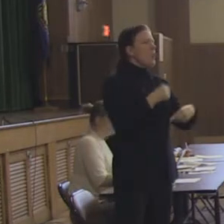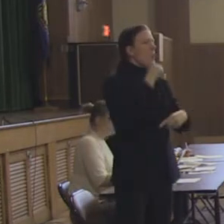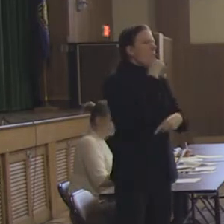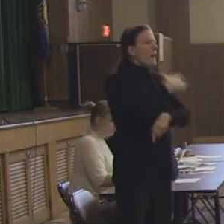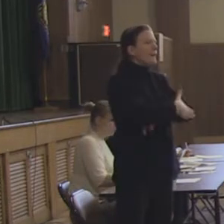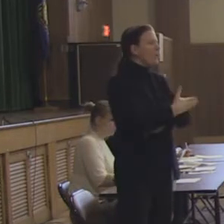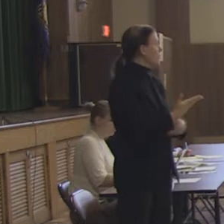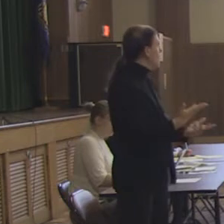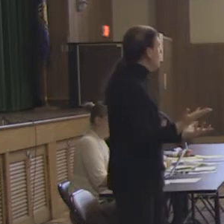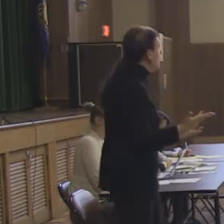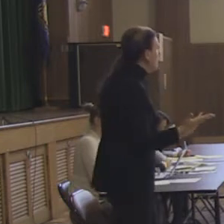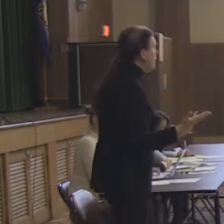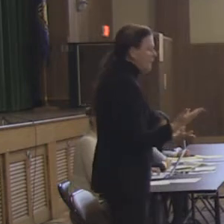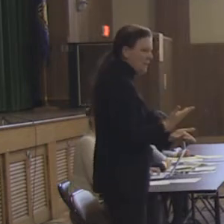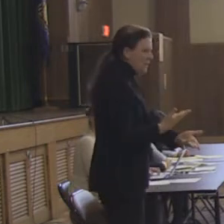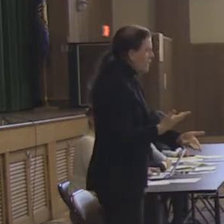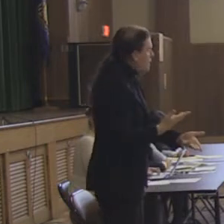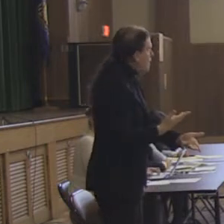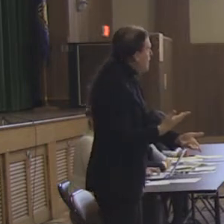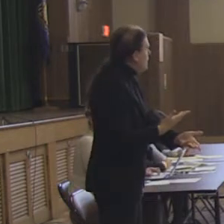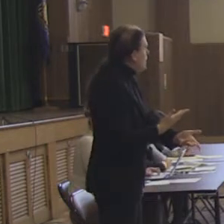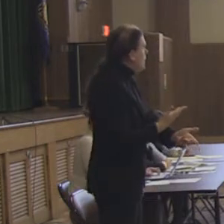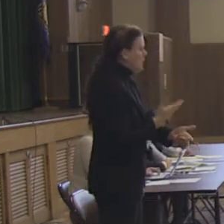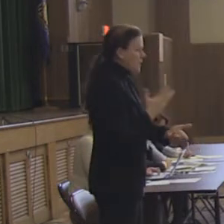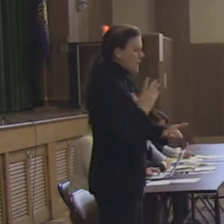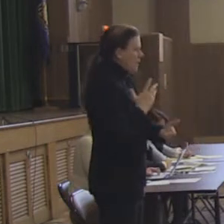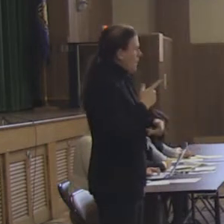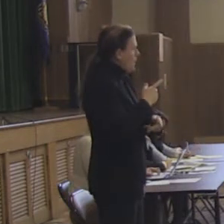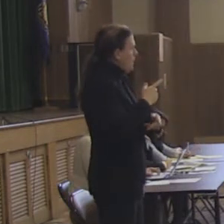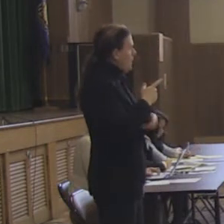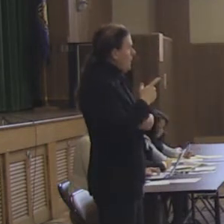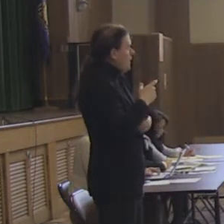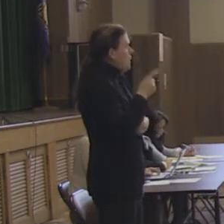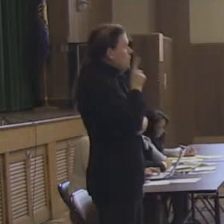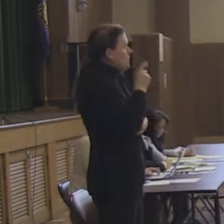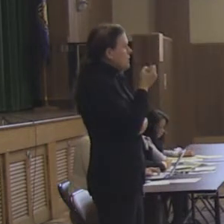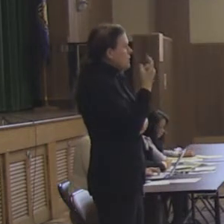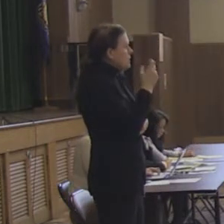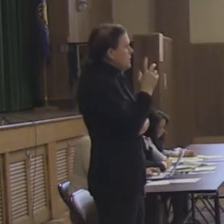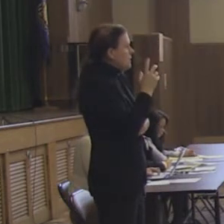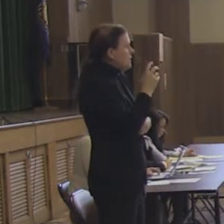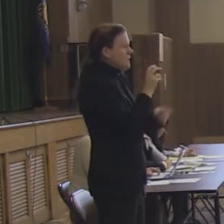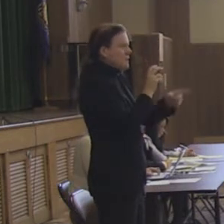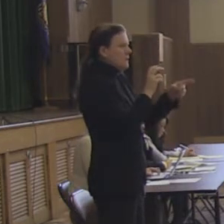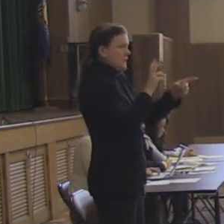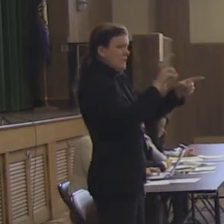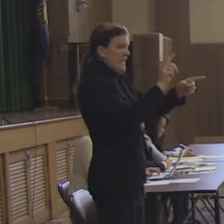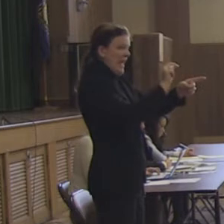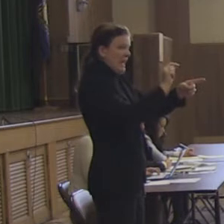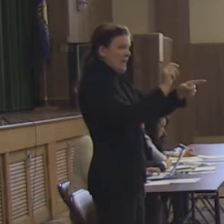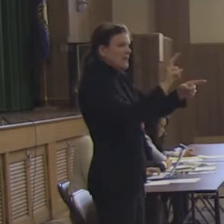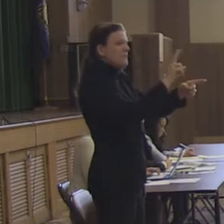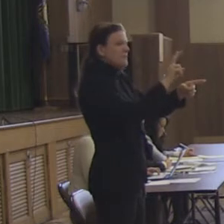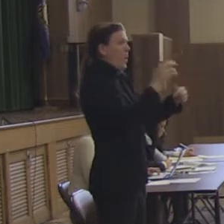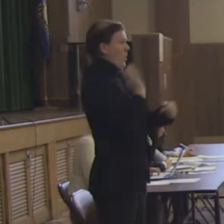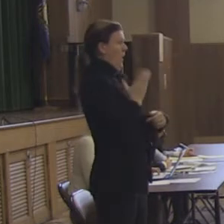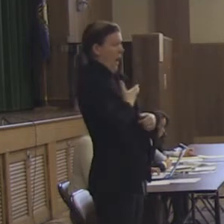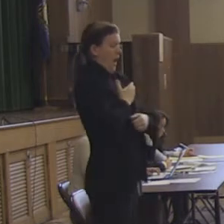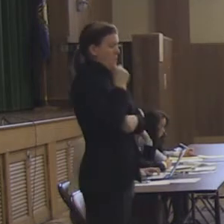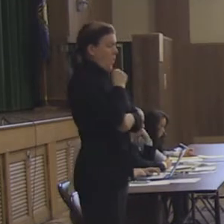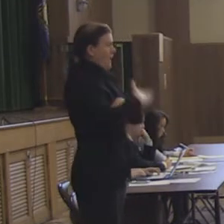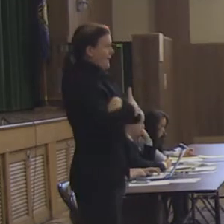County, the care that they received there was far superior to anything they would have received at the VA,